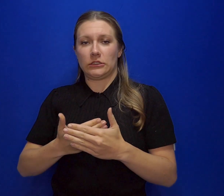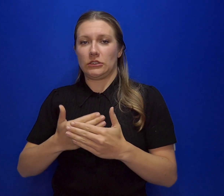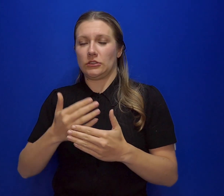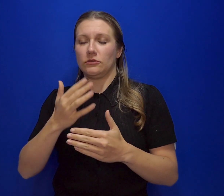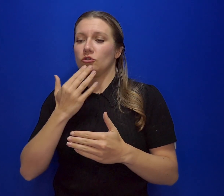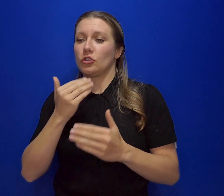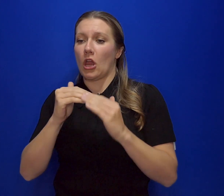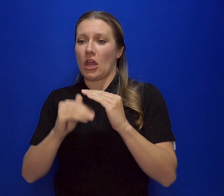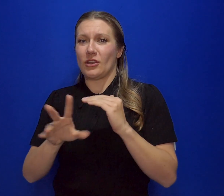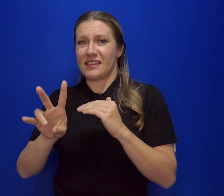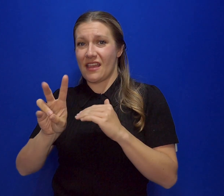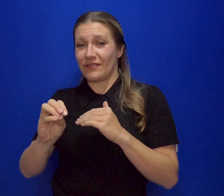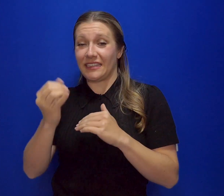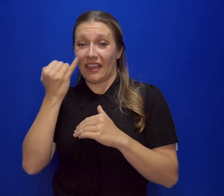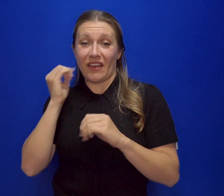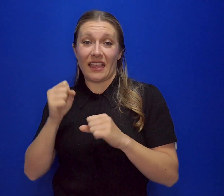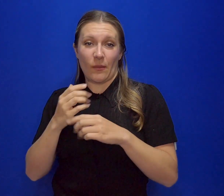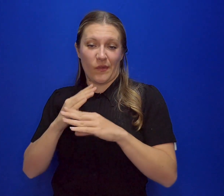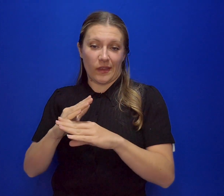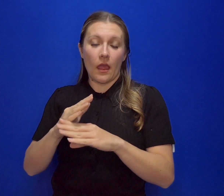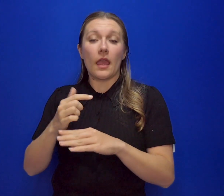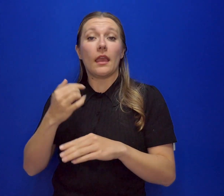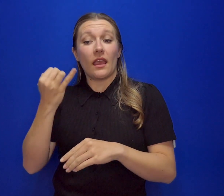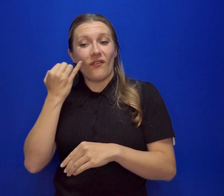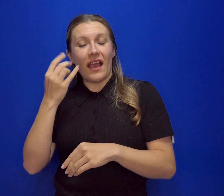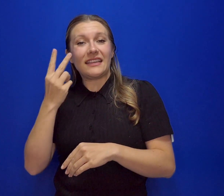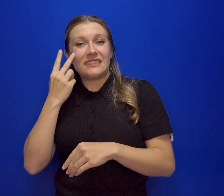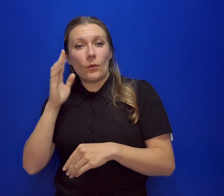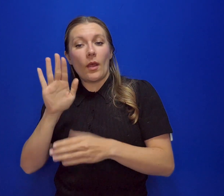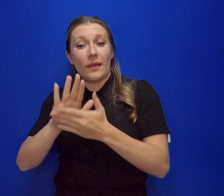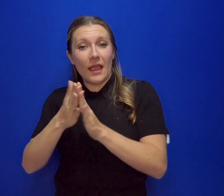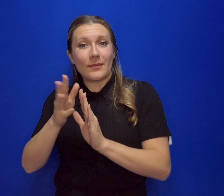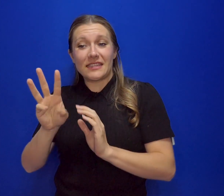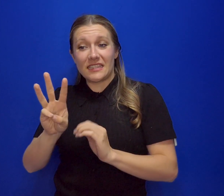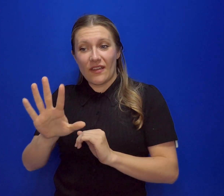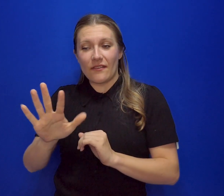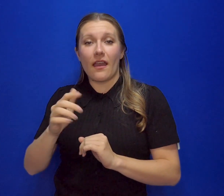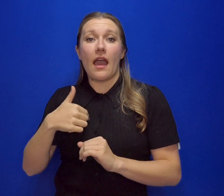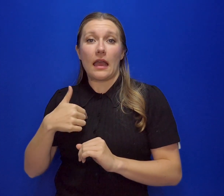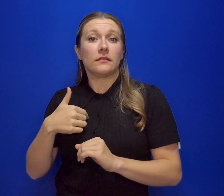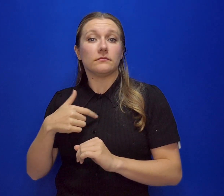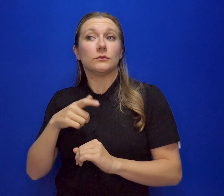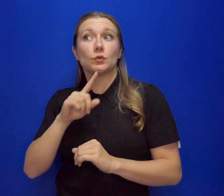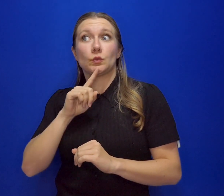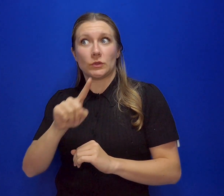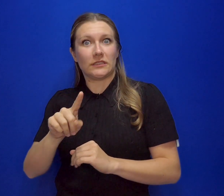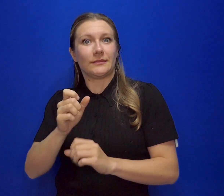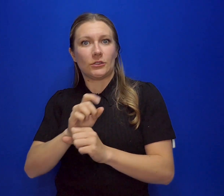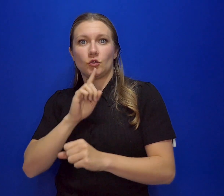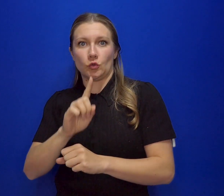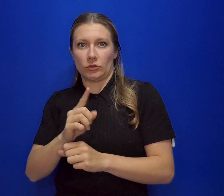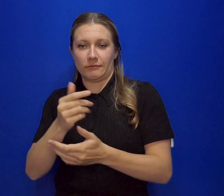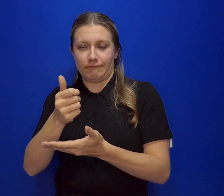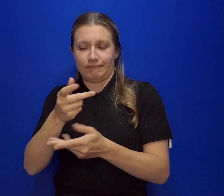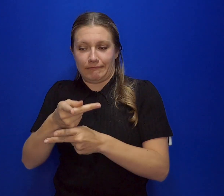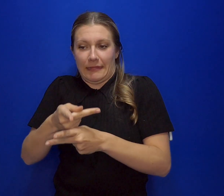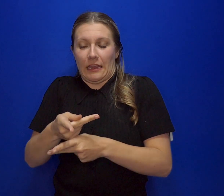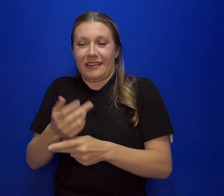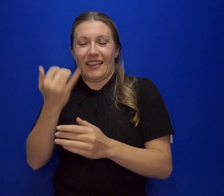I treat it when it looks like it's going to go to 65. I treat it more urgently when it's under that number, 60, 65,